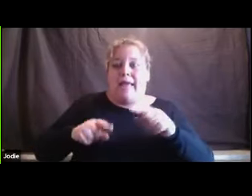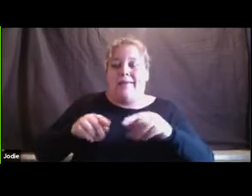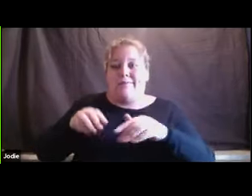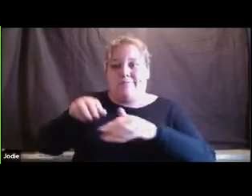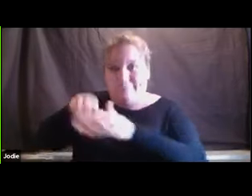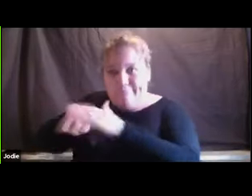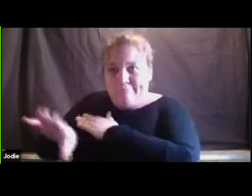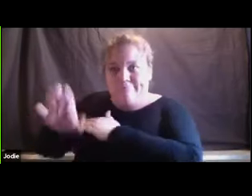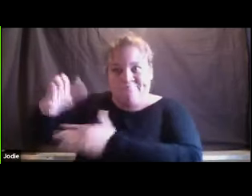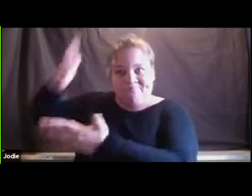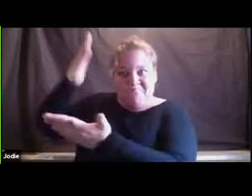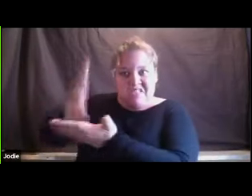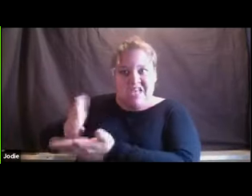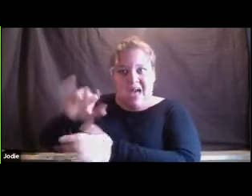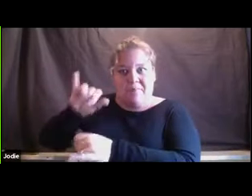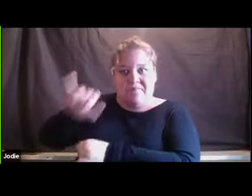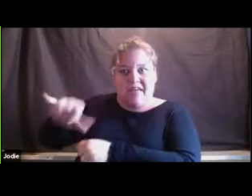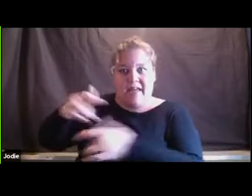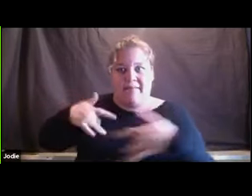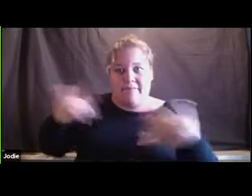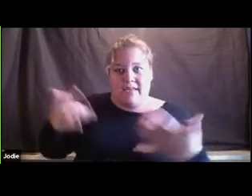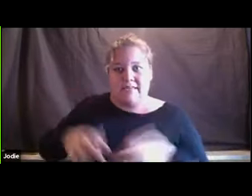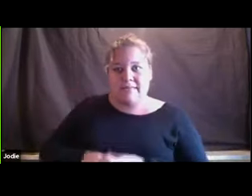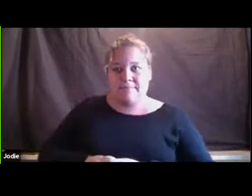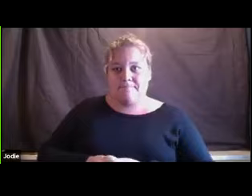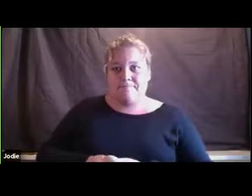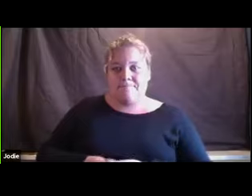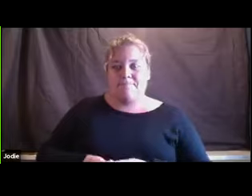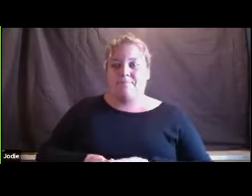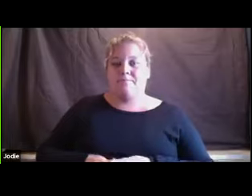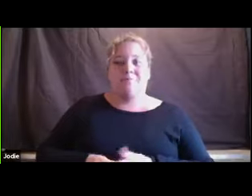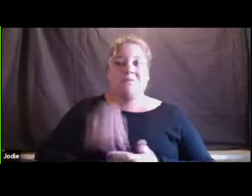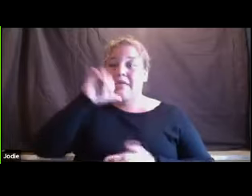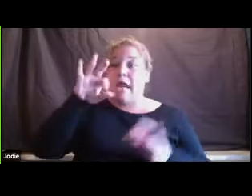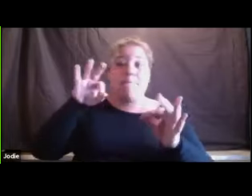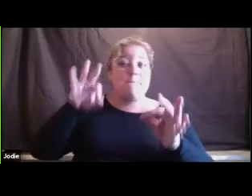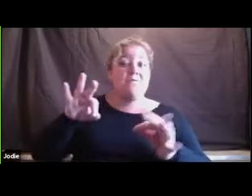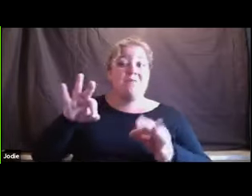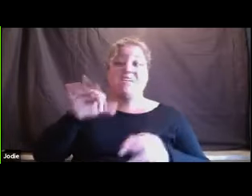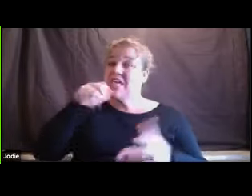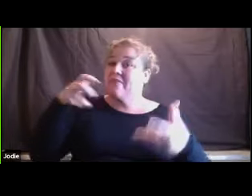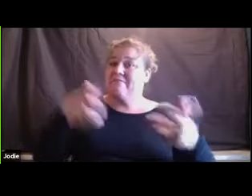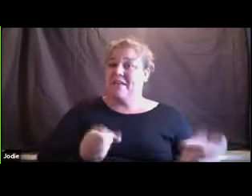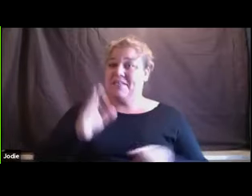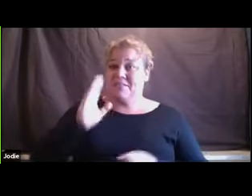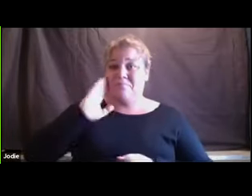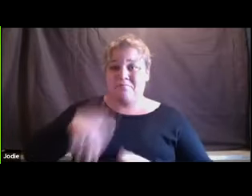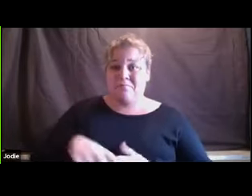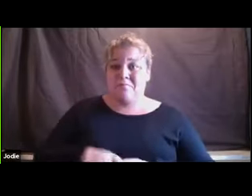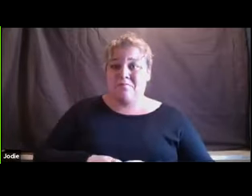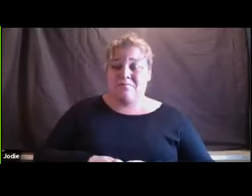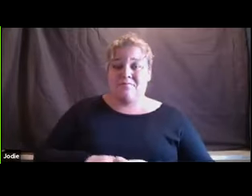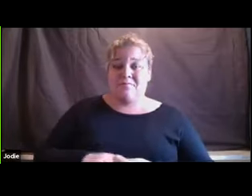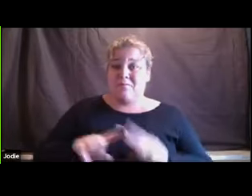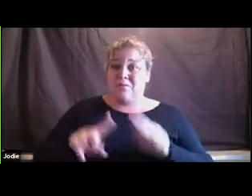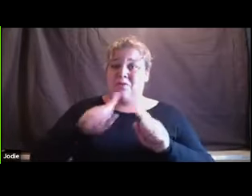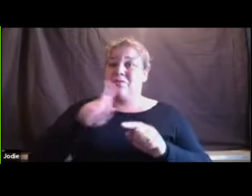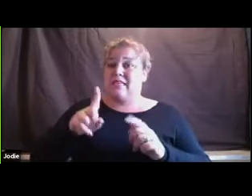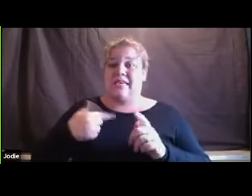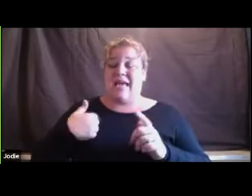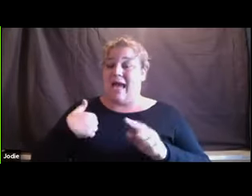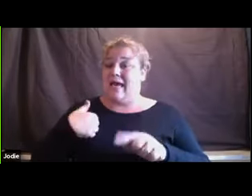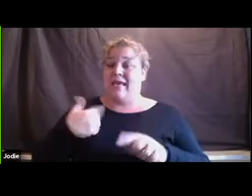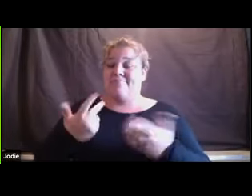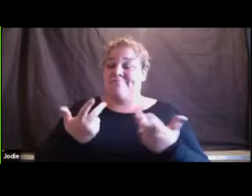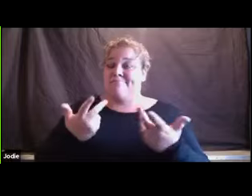effective. It is not fast and it is not perfect, and there is not an ability to actually stop